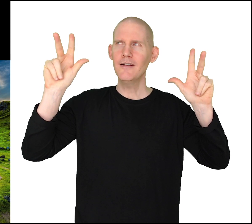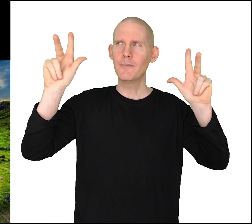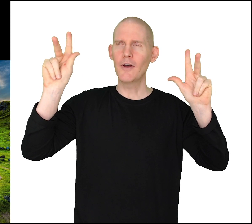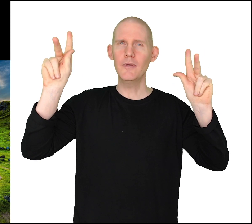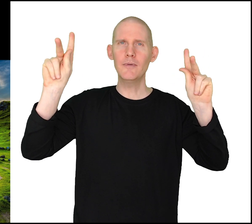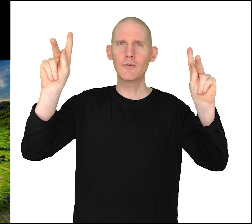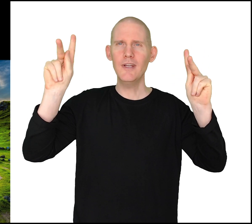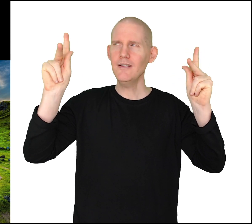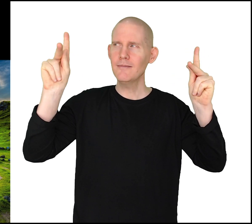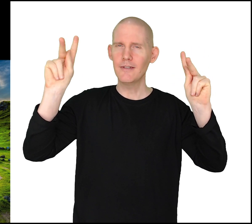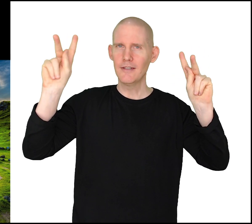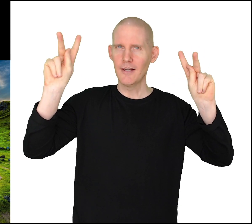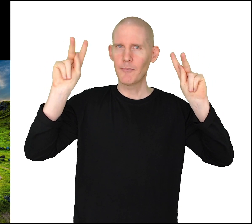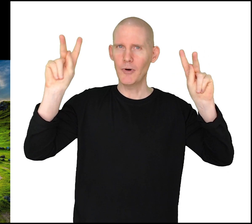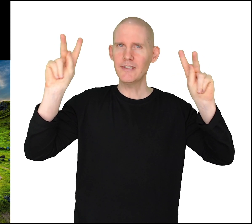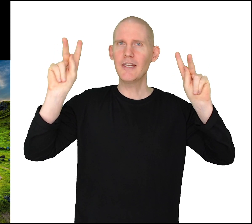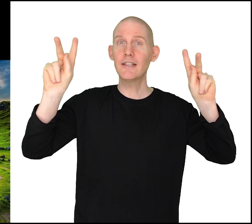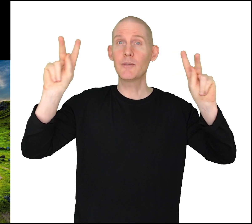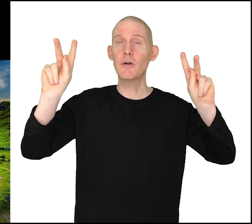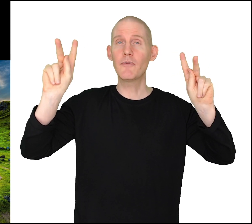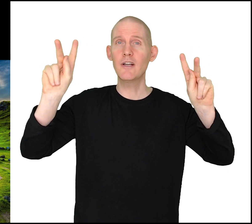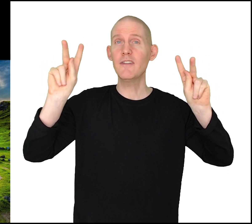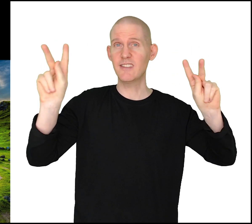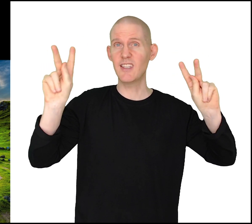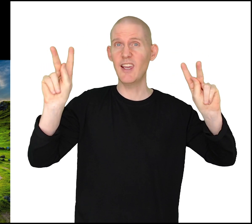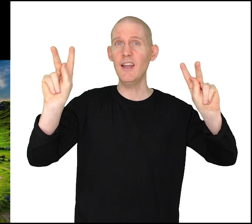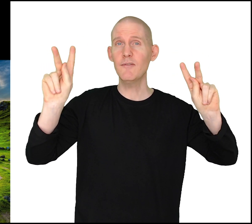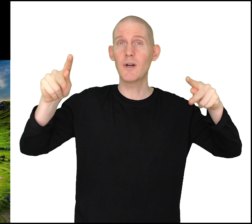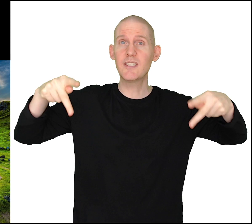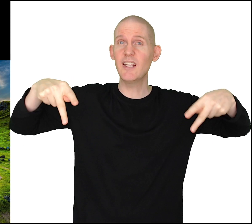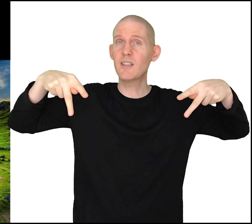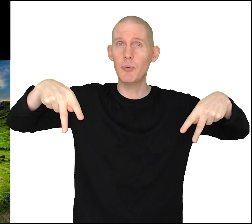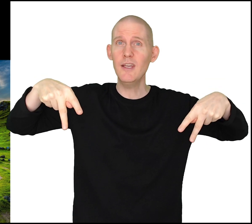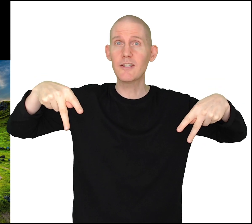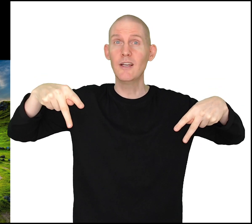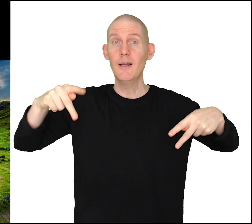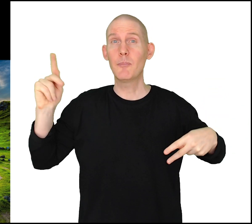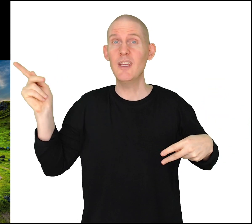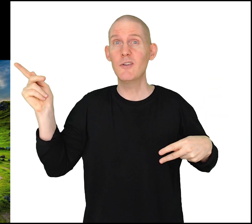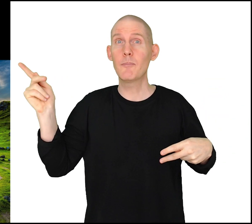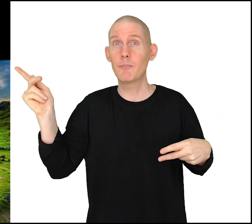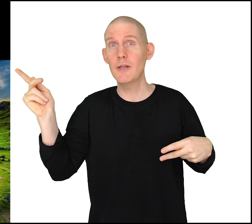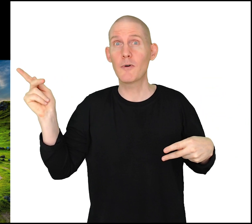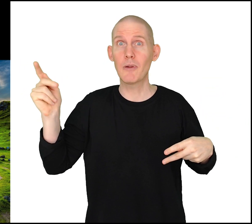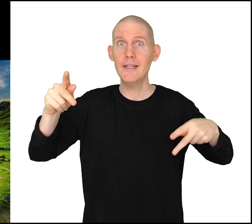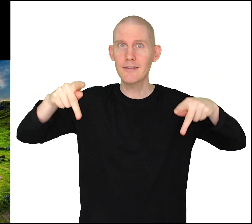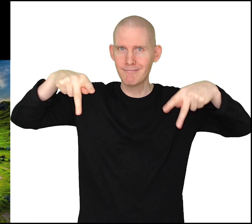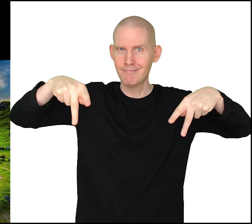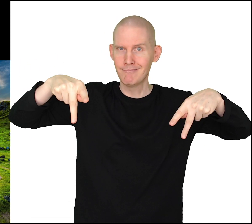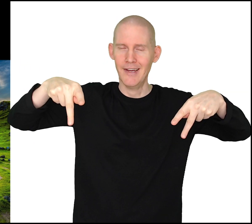Thumb in between. Pressing against the middle finger. That's the K. If you want to say it's a P, because P, P for place.